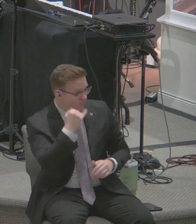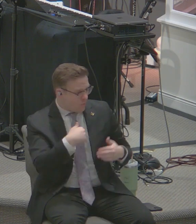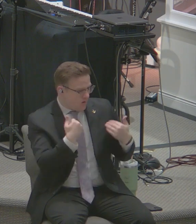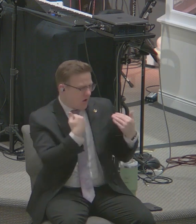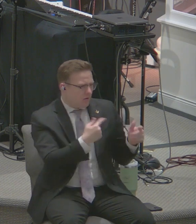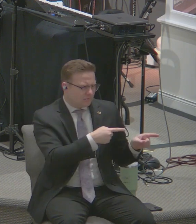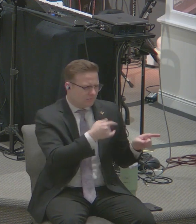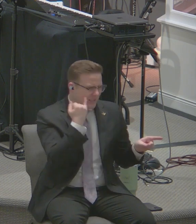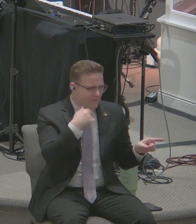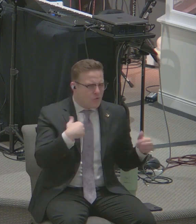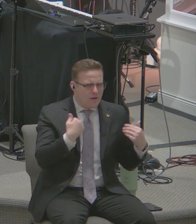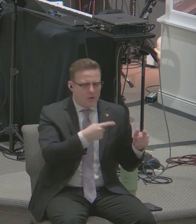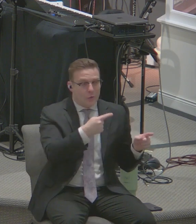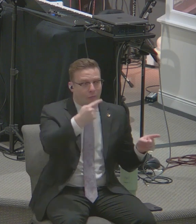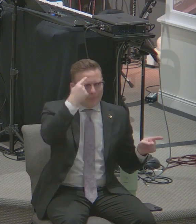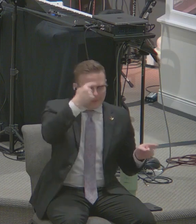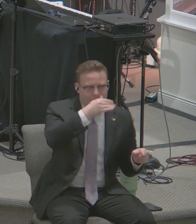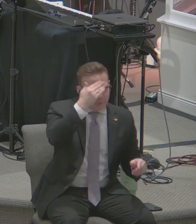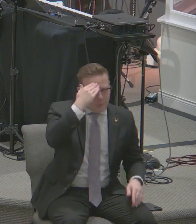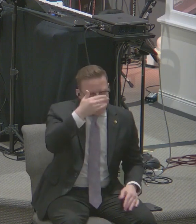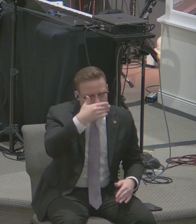you think you know better.